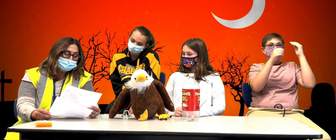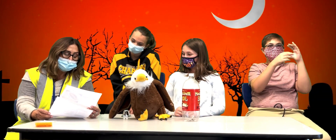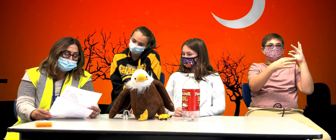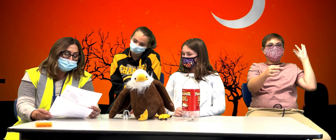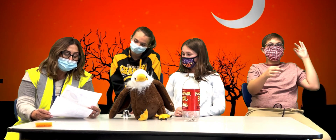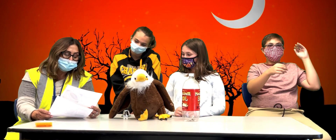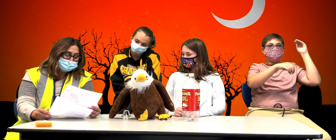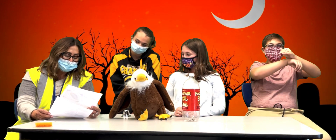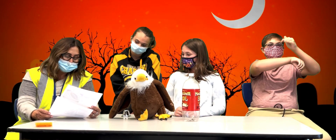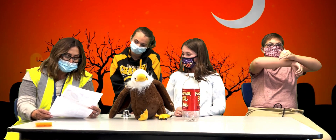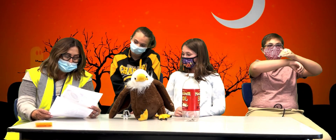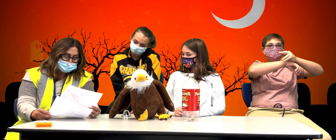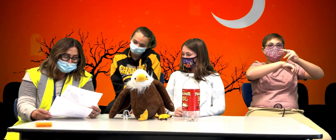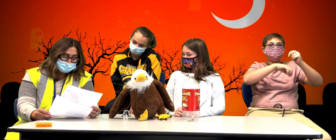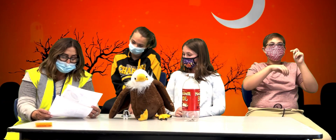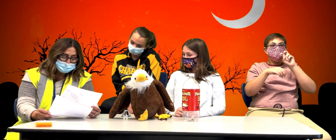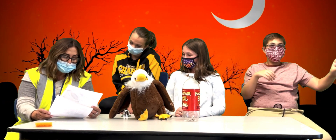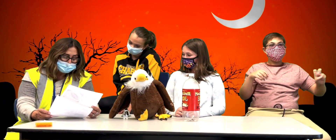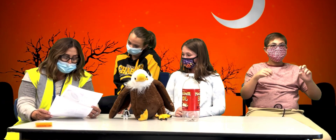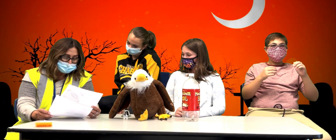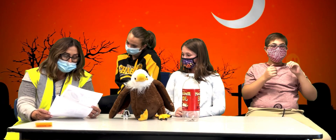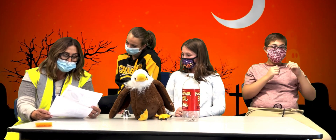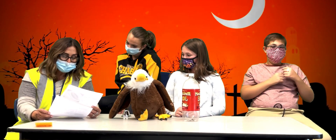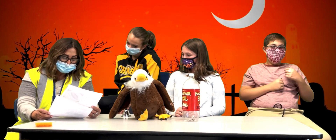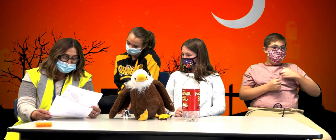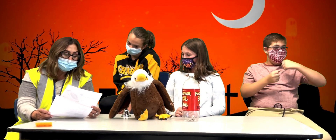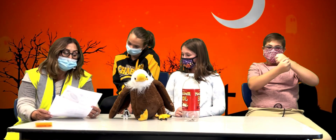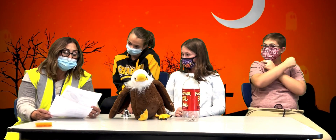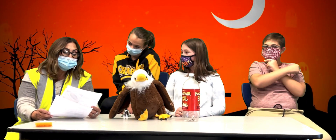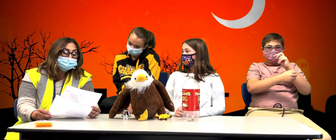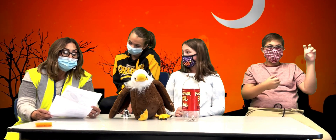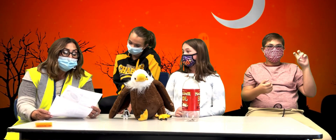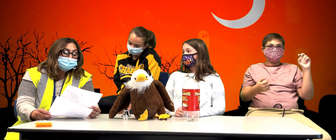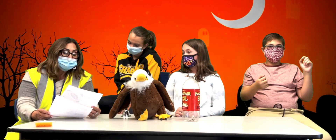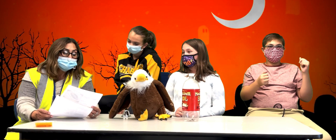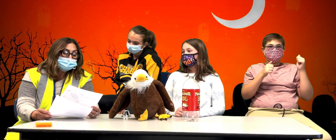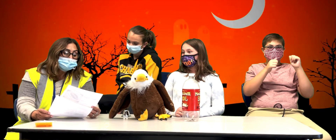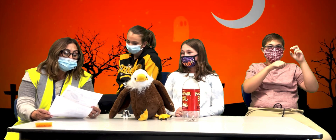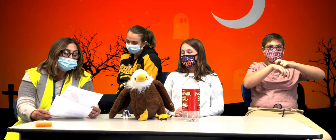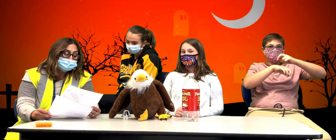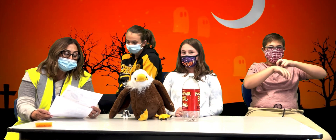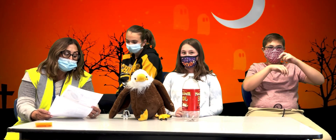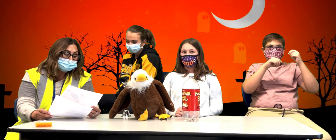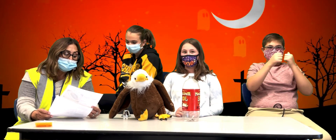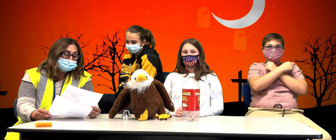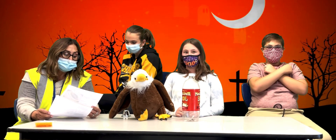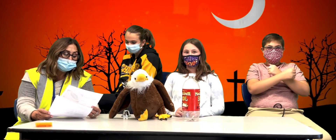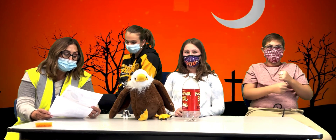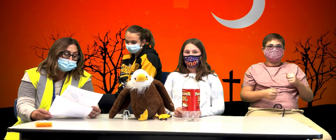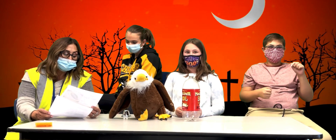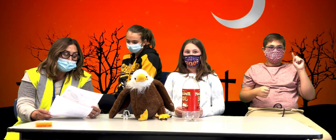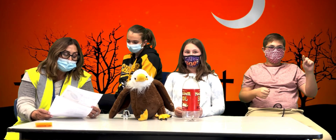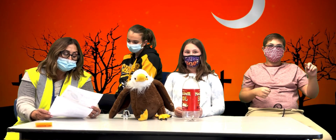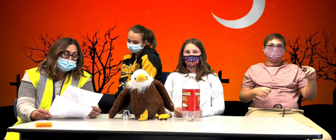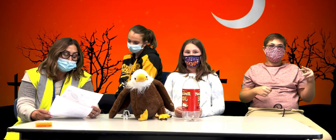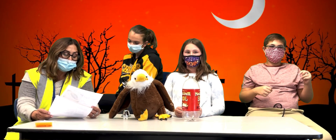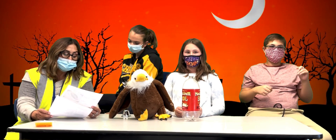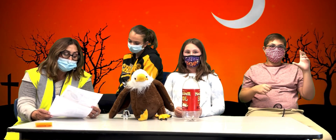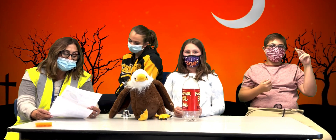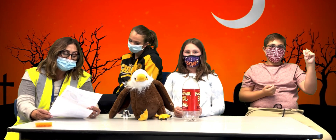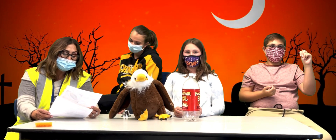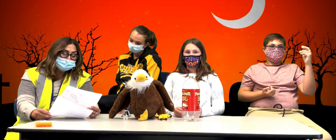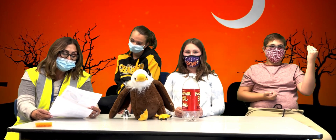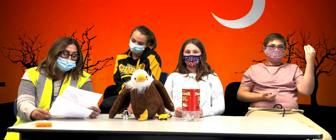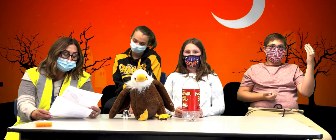at Shakey's. I love the mojos at Shakey's. October 14th, Shakey's Pizza